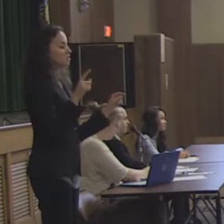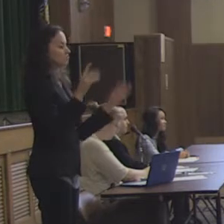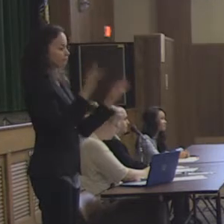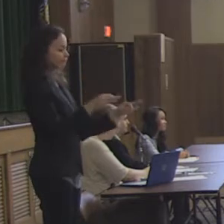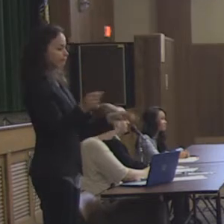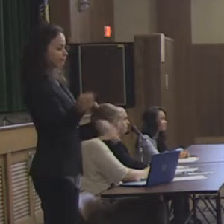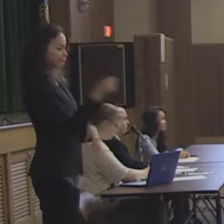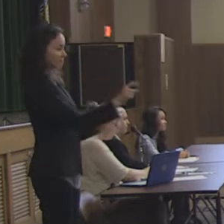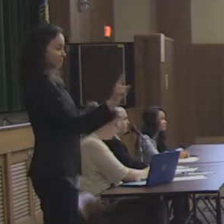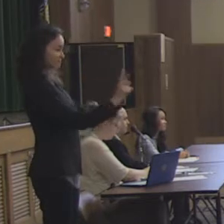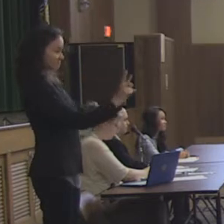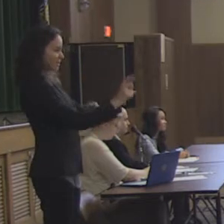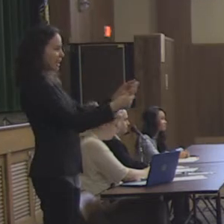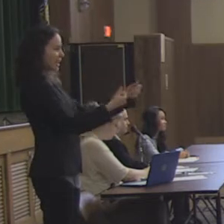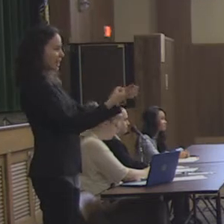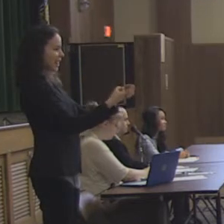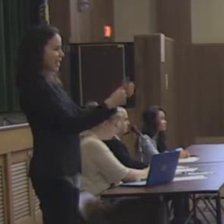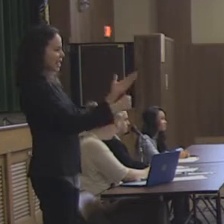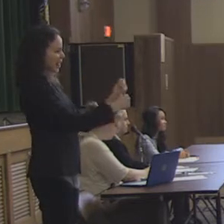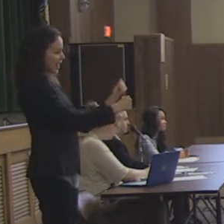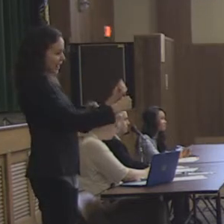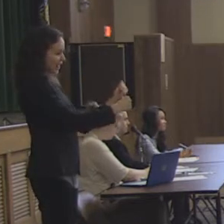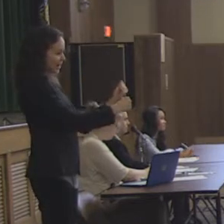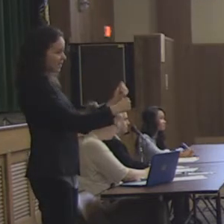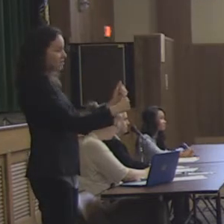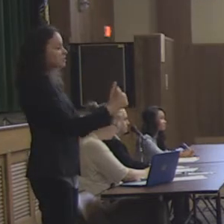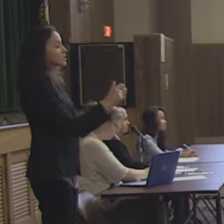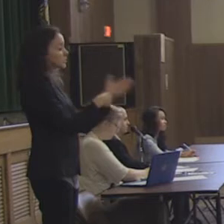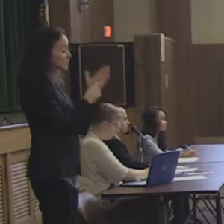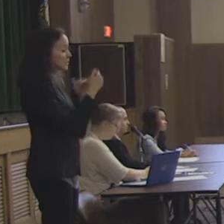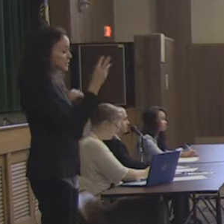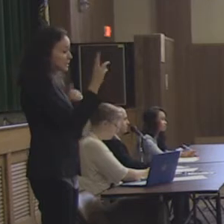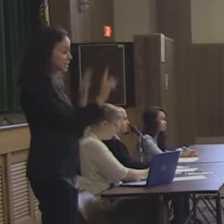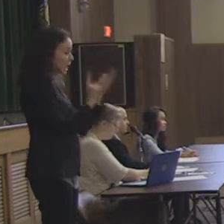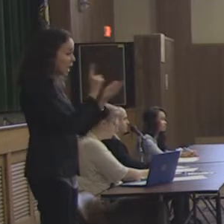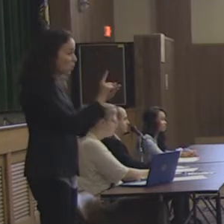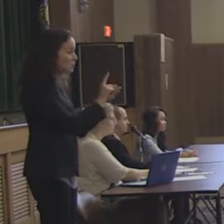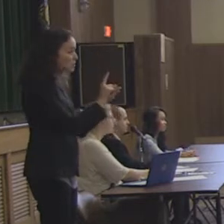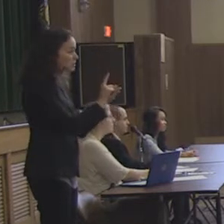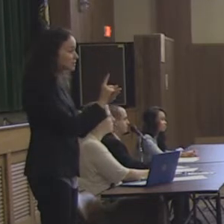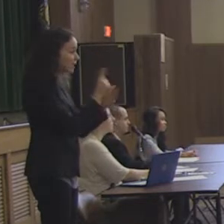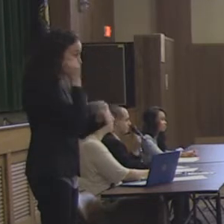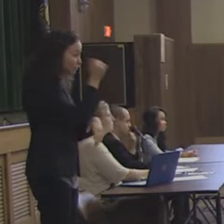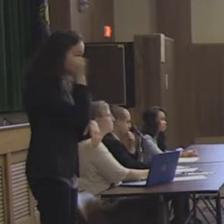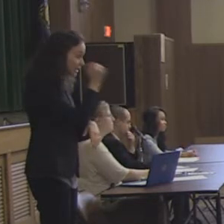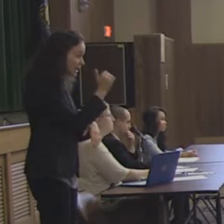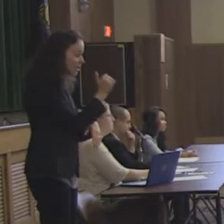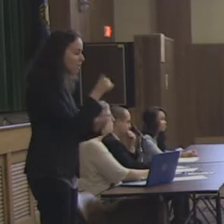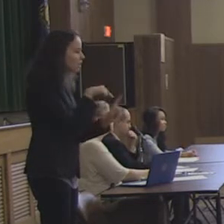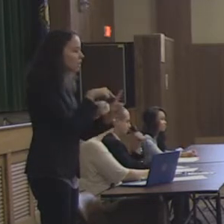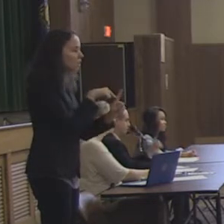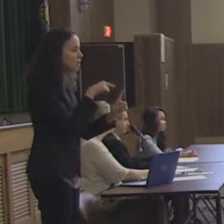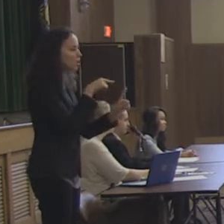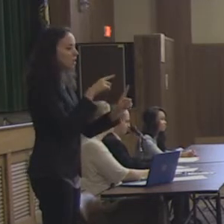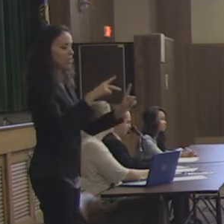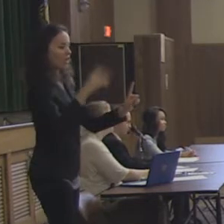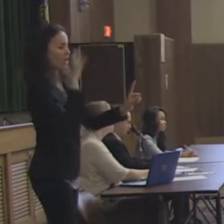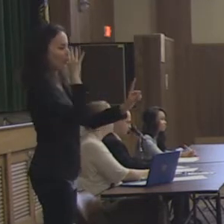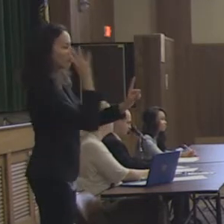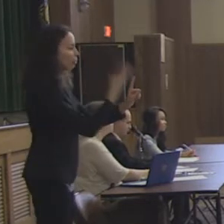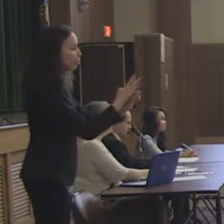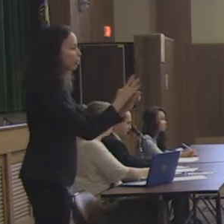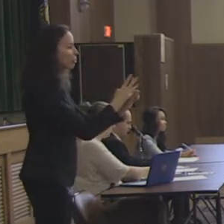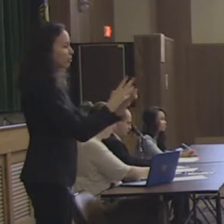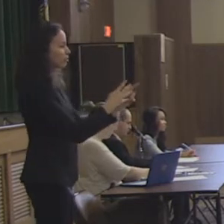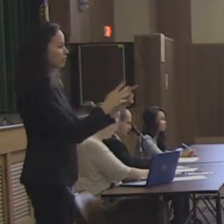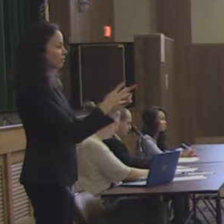was supposed to be with my son 16 hours a day. My son was being abused in the fact that he had holes in his clothes. I have tons